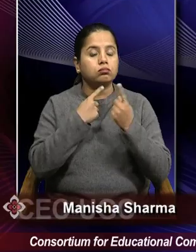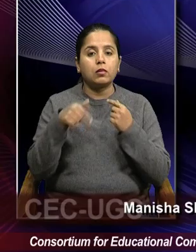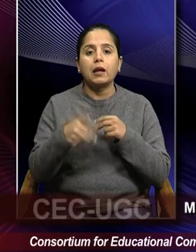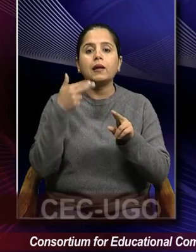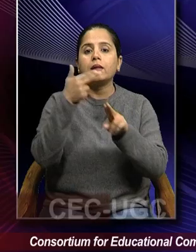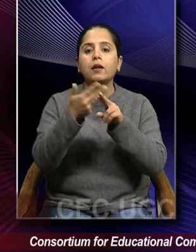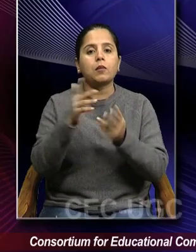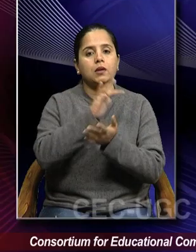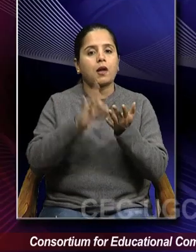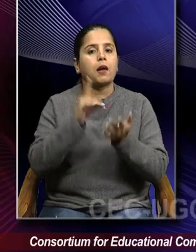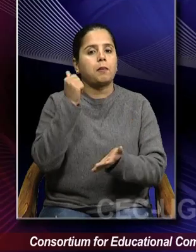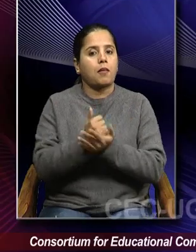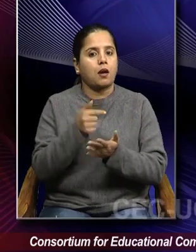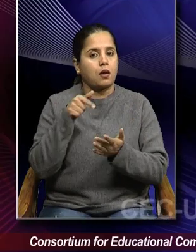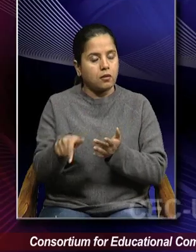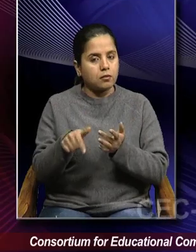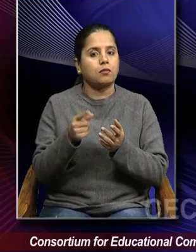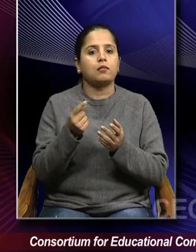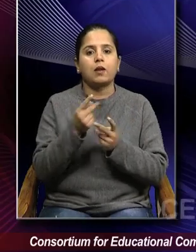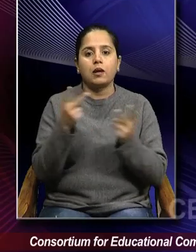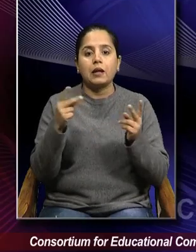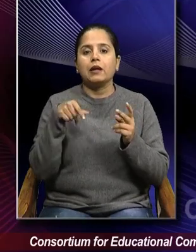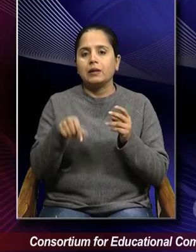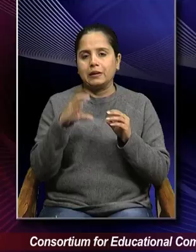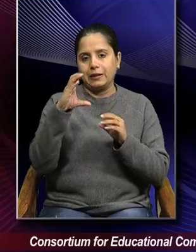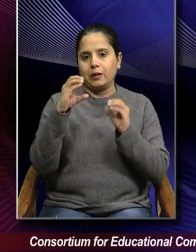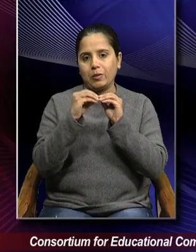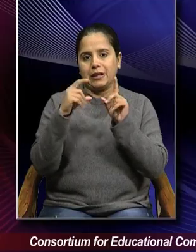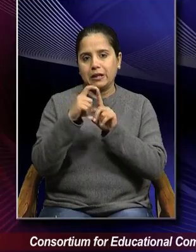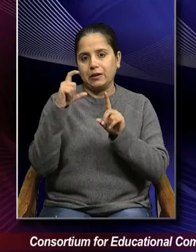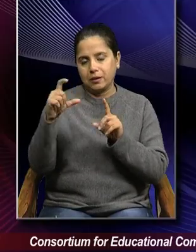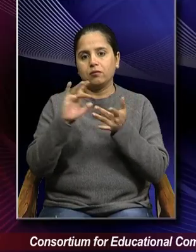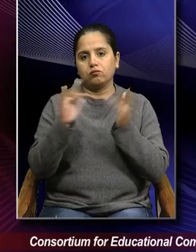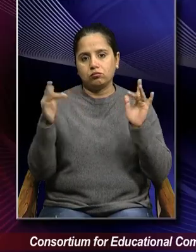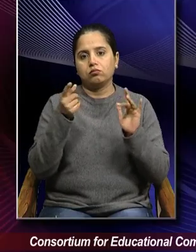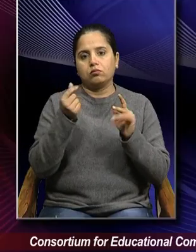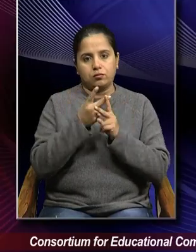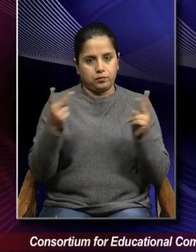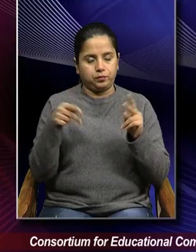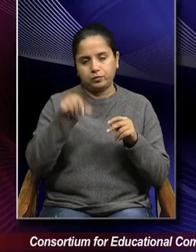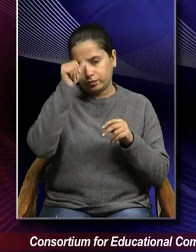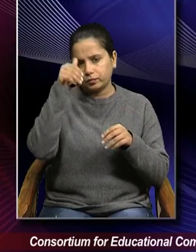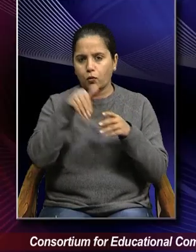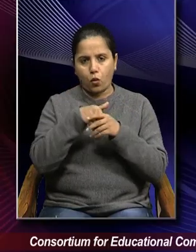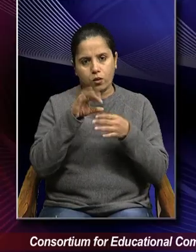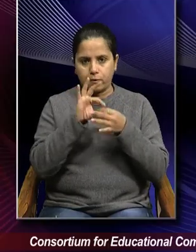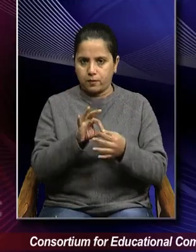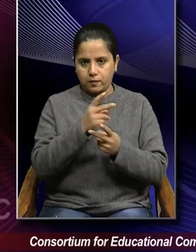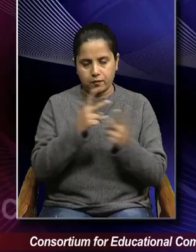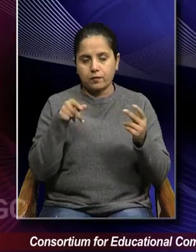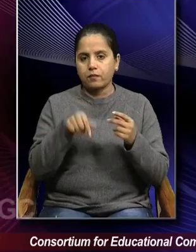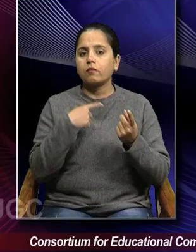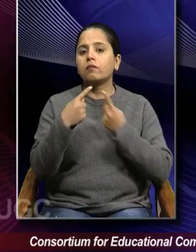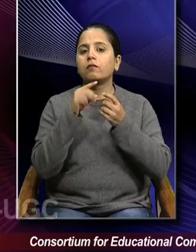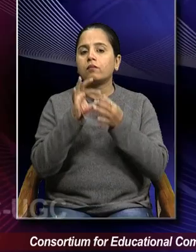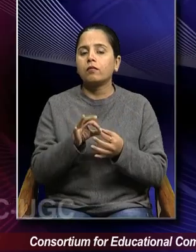called Central Bank Digital Currency, CBDC, in Indian context. So, we will be talking about what